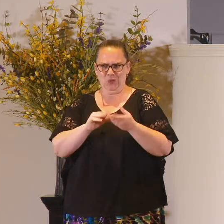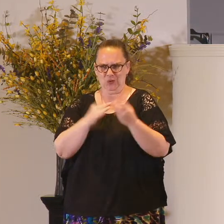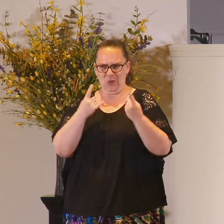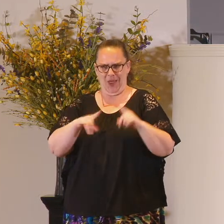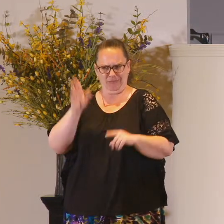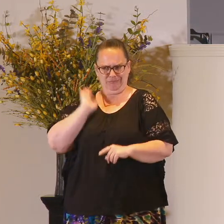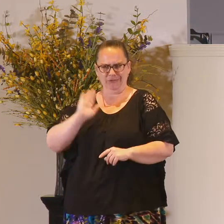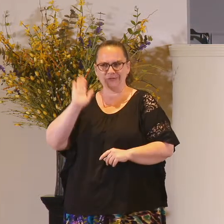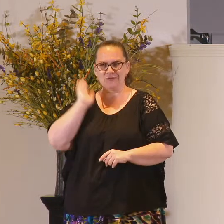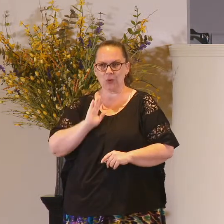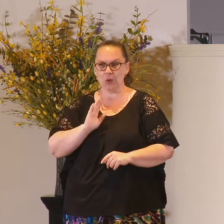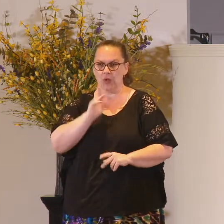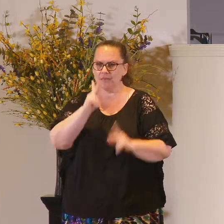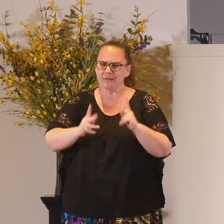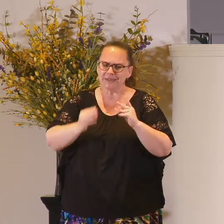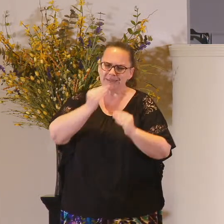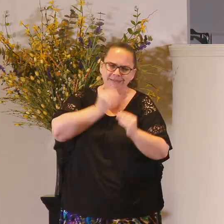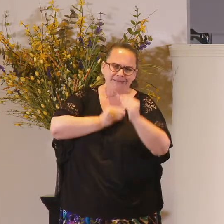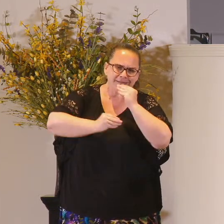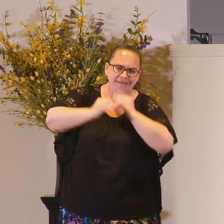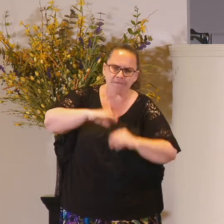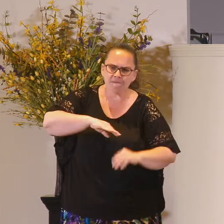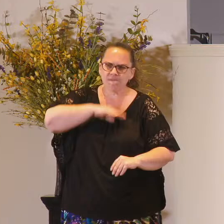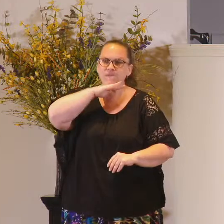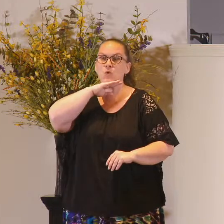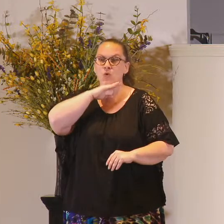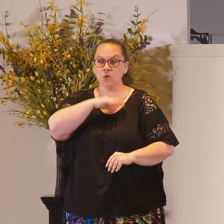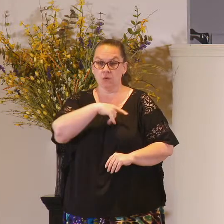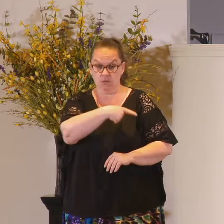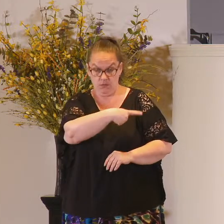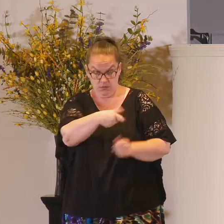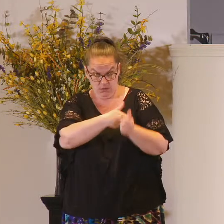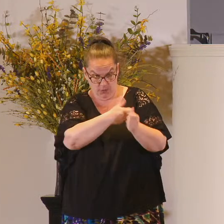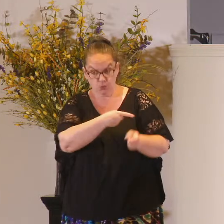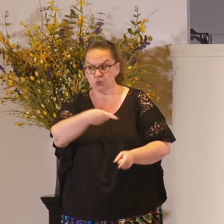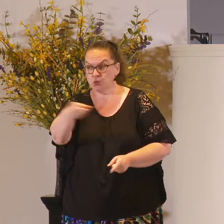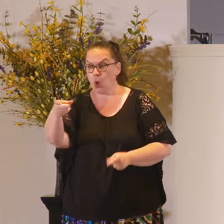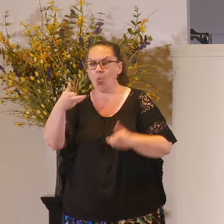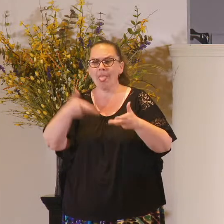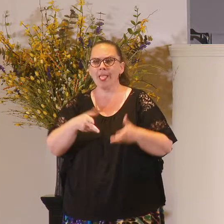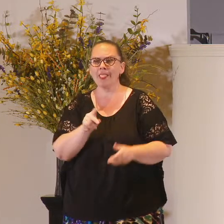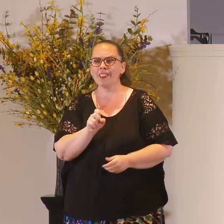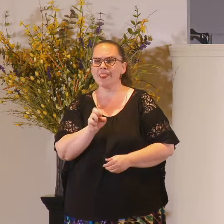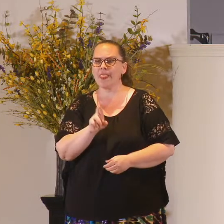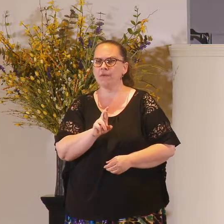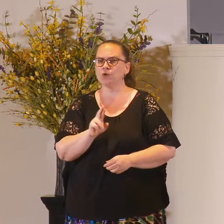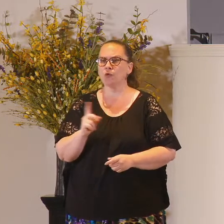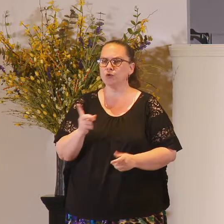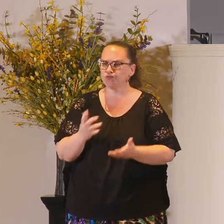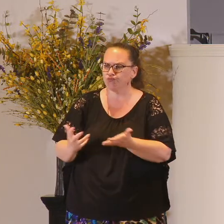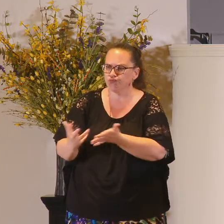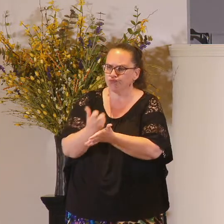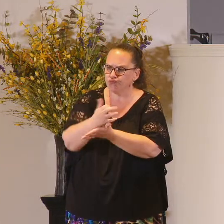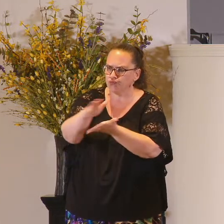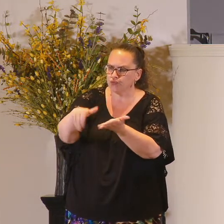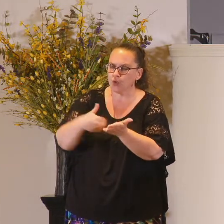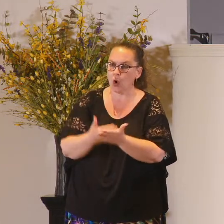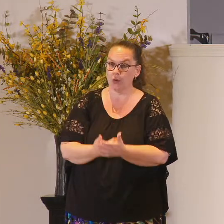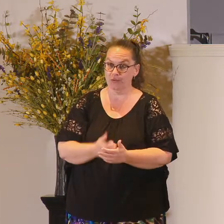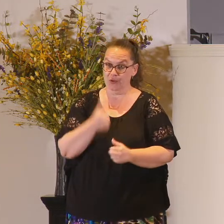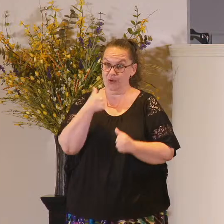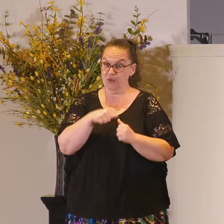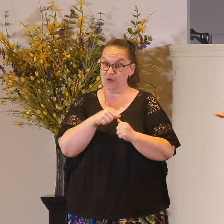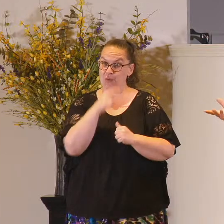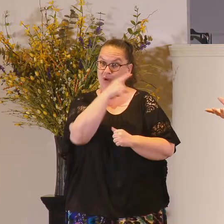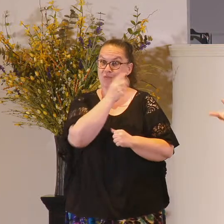And after the people get their fill, Jesus tells the 12 to go take up the leftovers. And now, the first time this happened on the Jewish side of the lake, you remember how